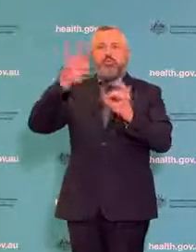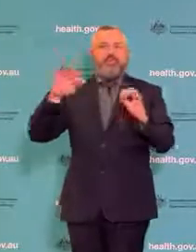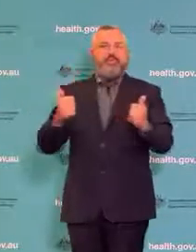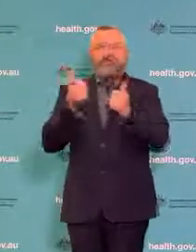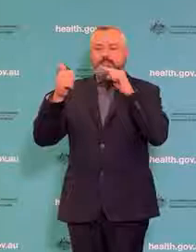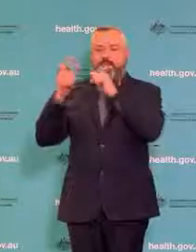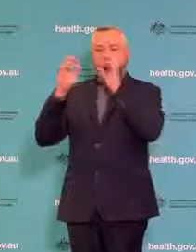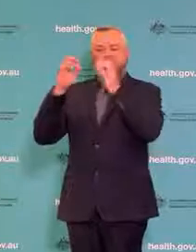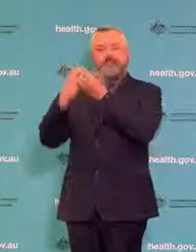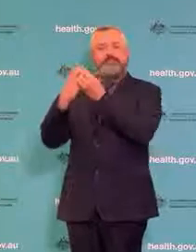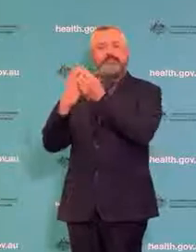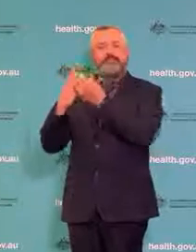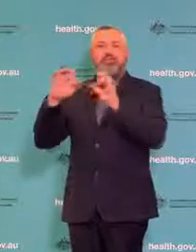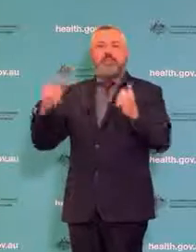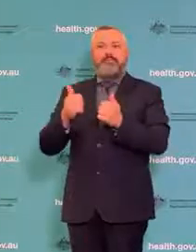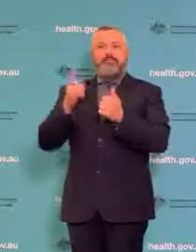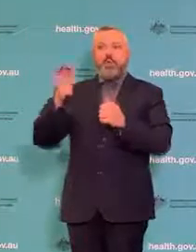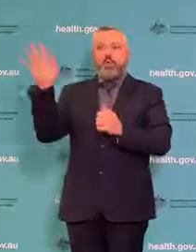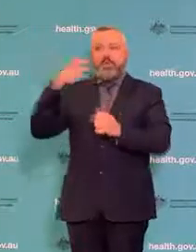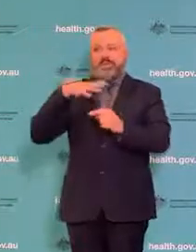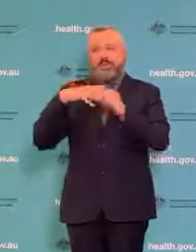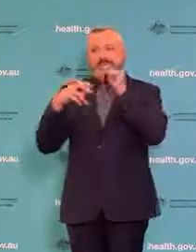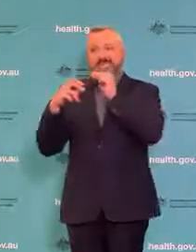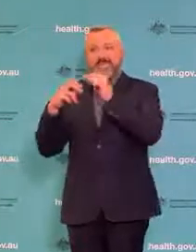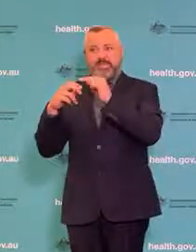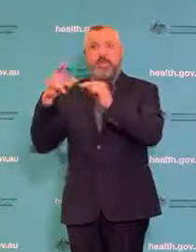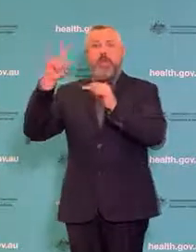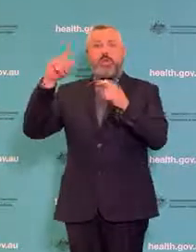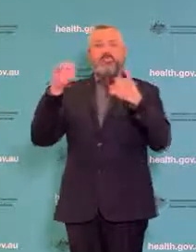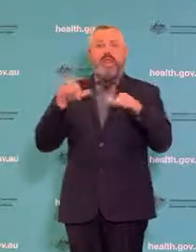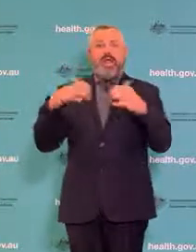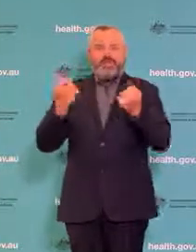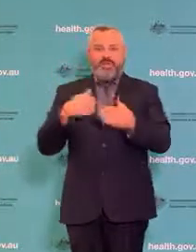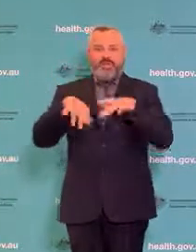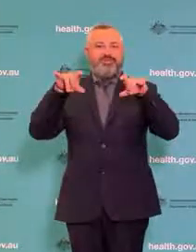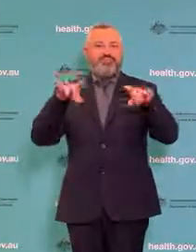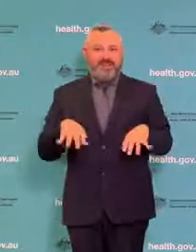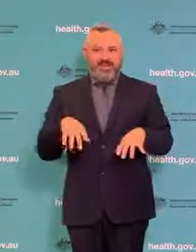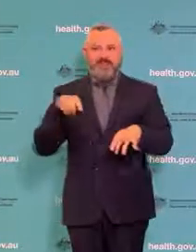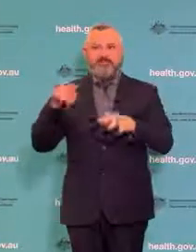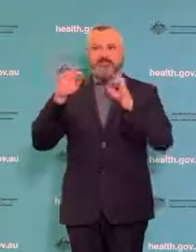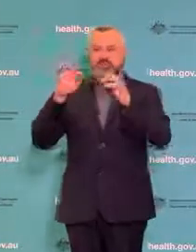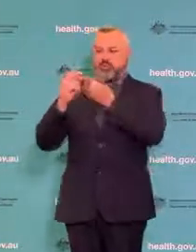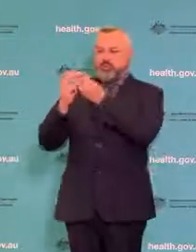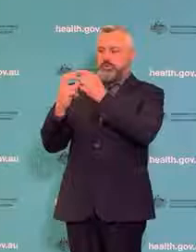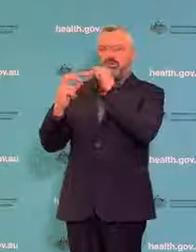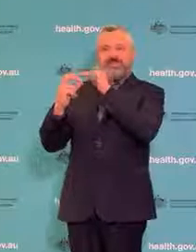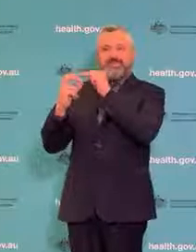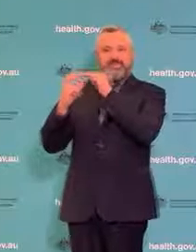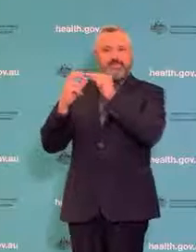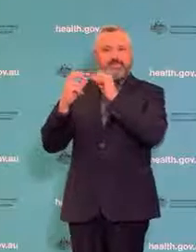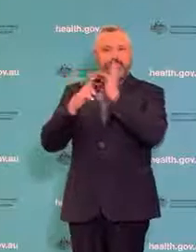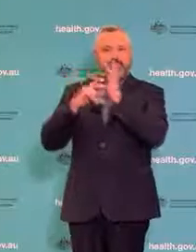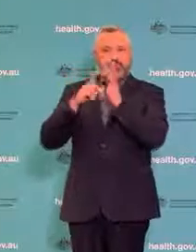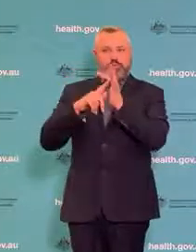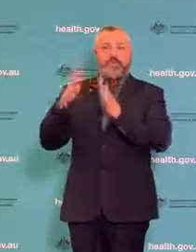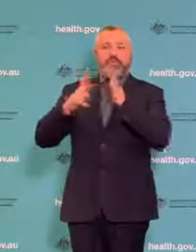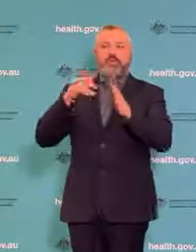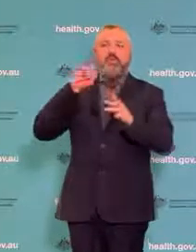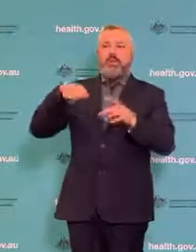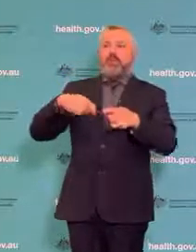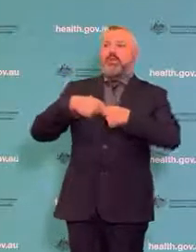this resource. We now have these needles in Australia, and they are being distributed to all of the states and territories as we